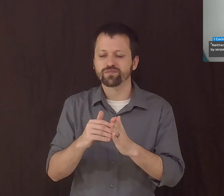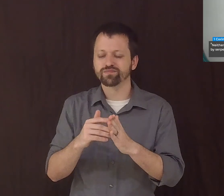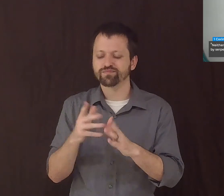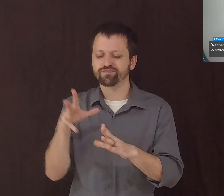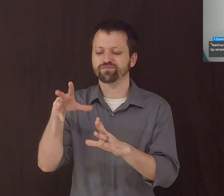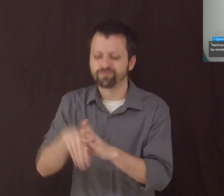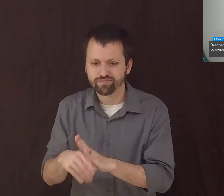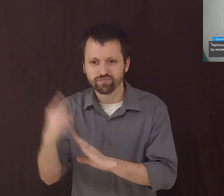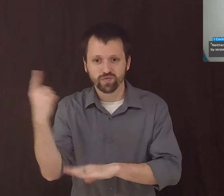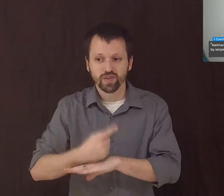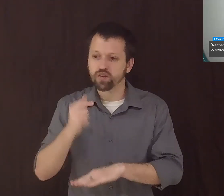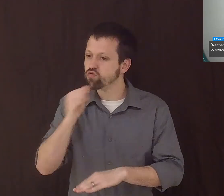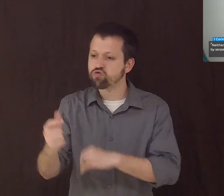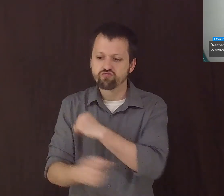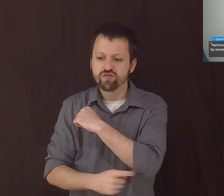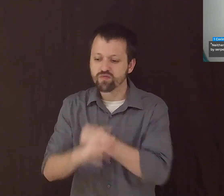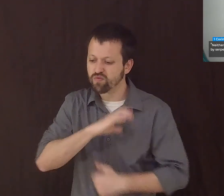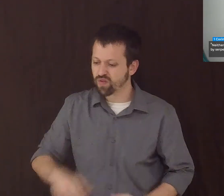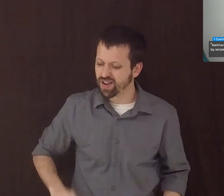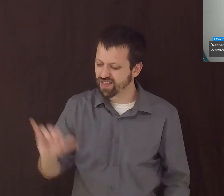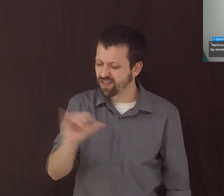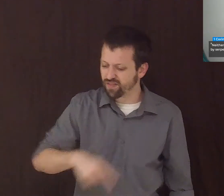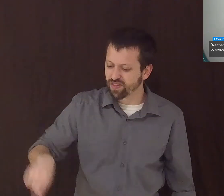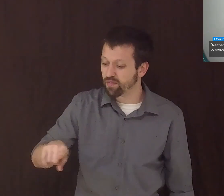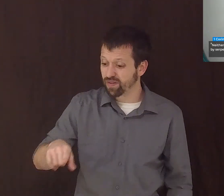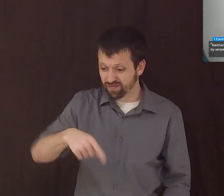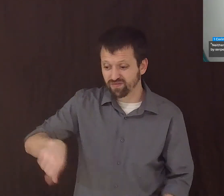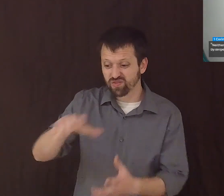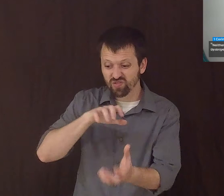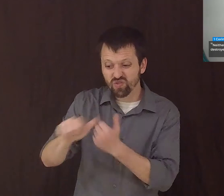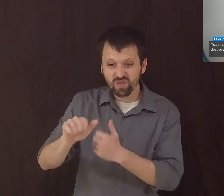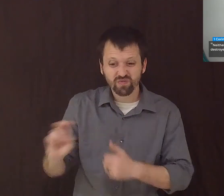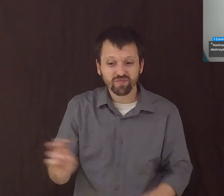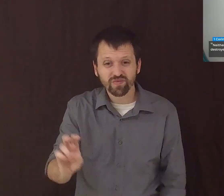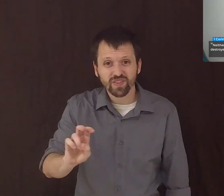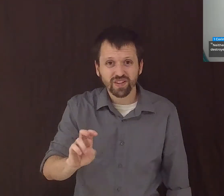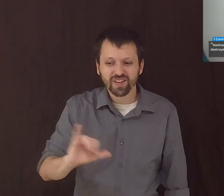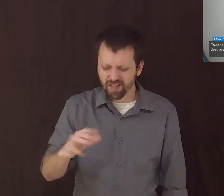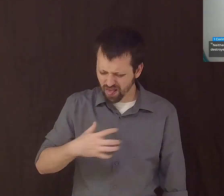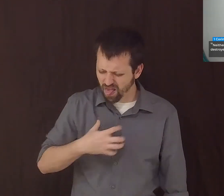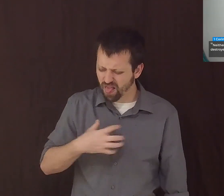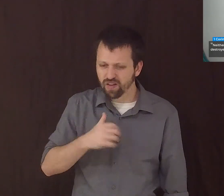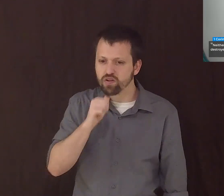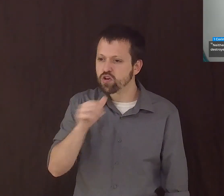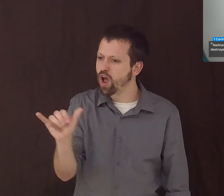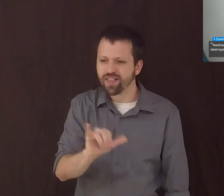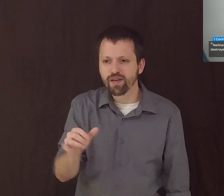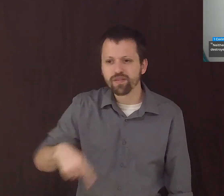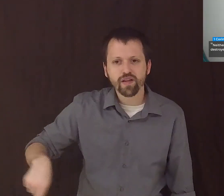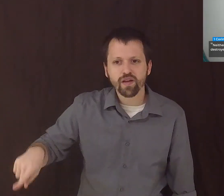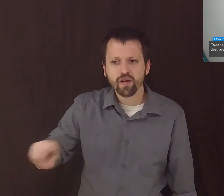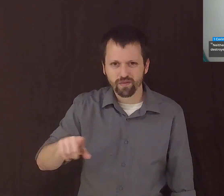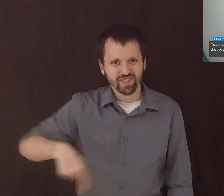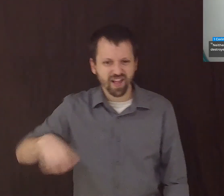tempt Christ, as some of them also tempted and were destroyed by serpents. Neither murmur, as some of them also